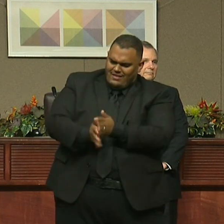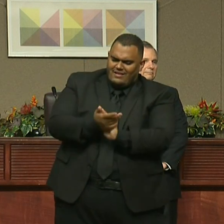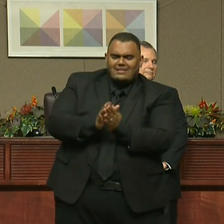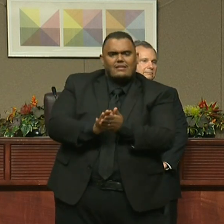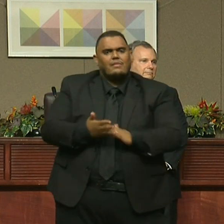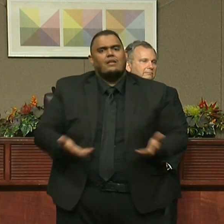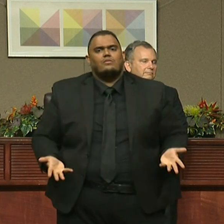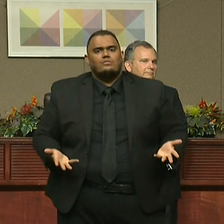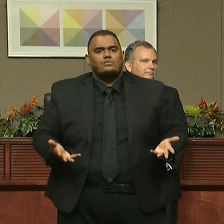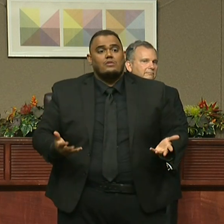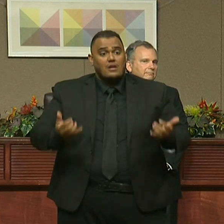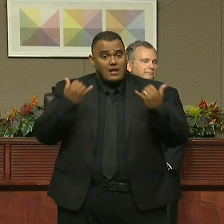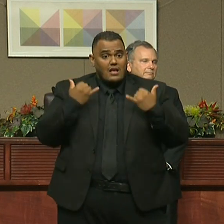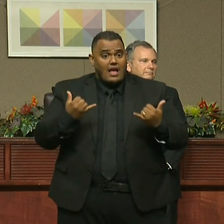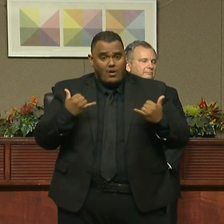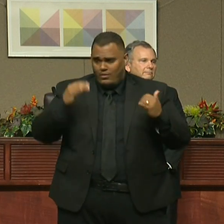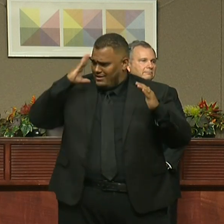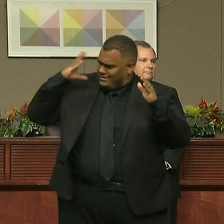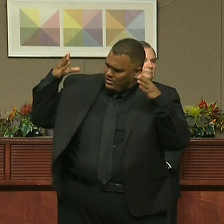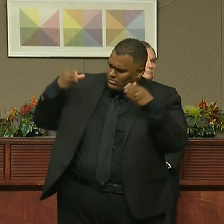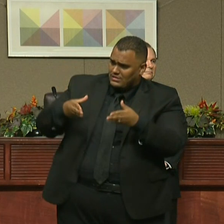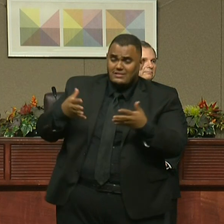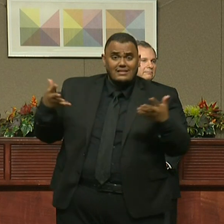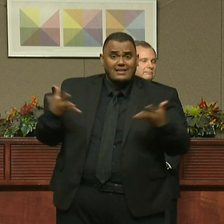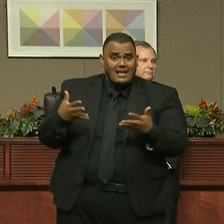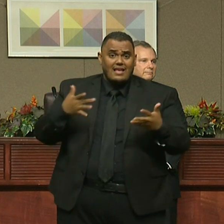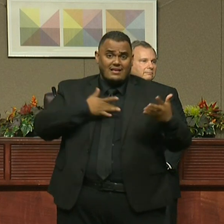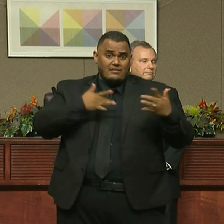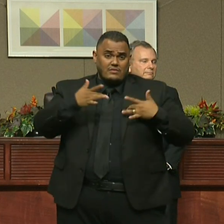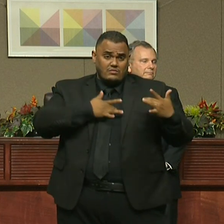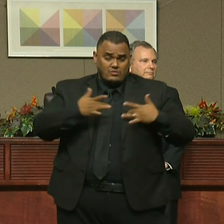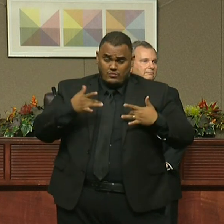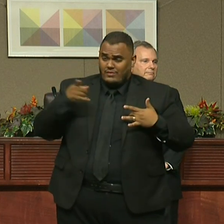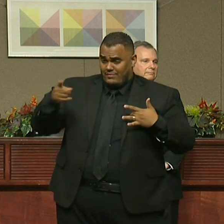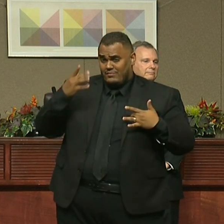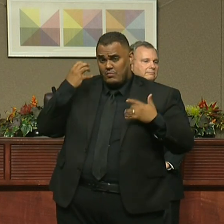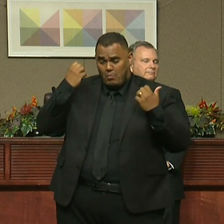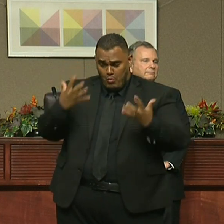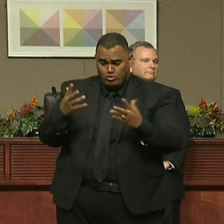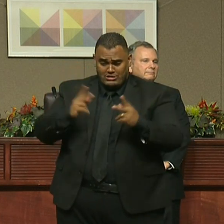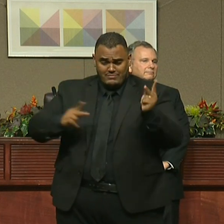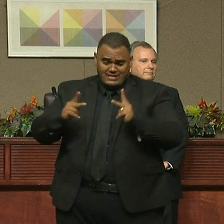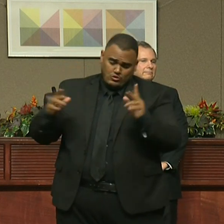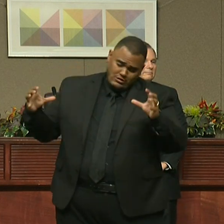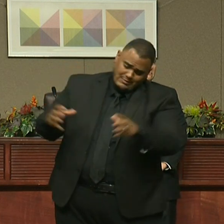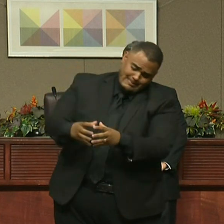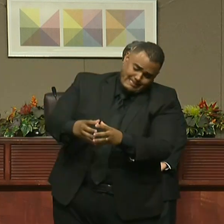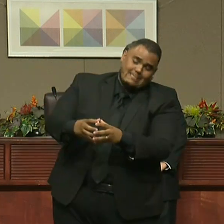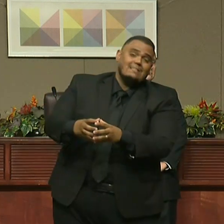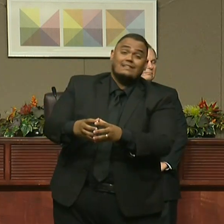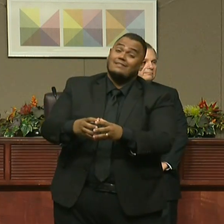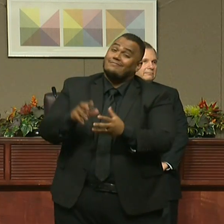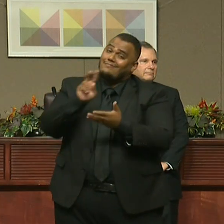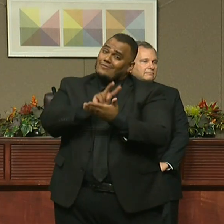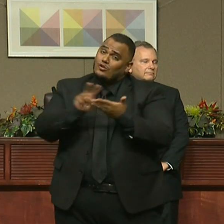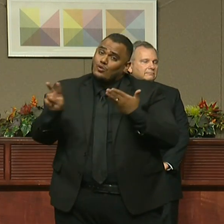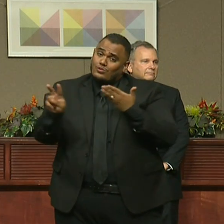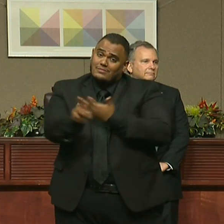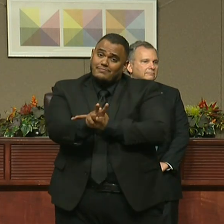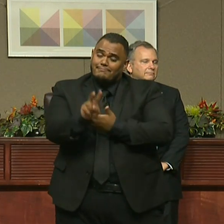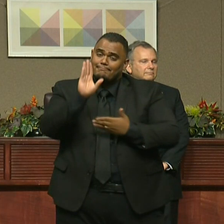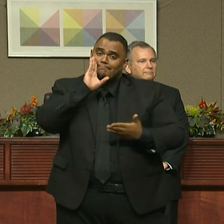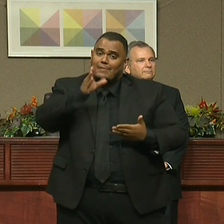las concentraciones, por supuesto, que nos preocupan. Y en 2 o 3 semanas sabremos cuáles son los resultados de este tipo